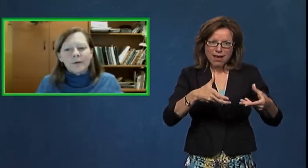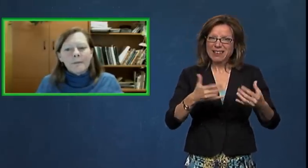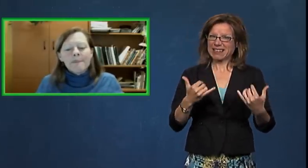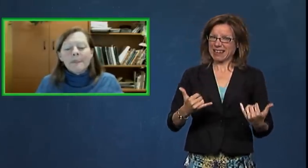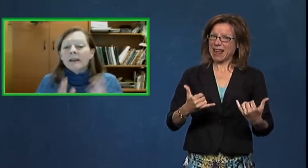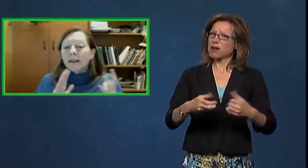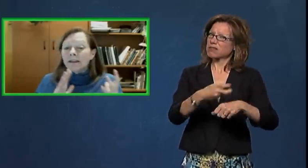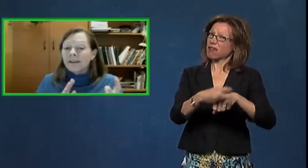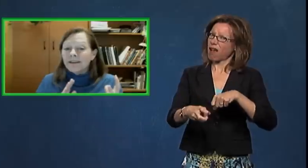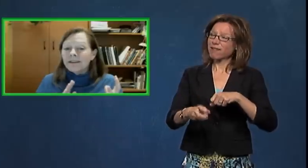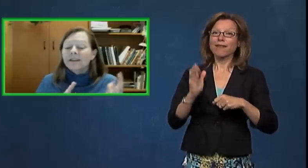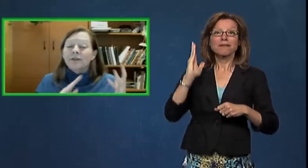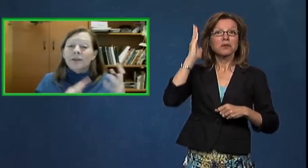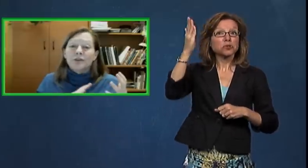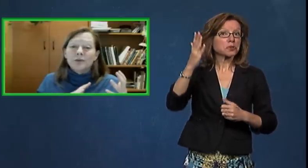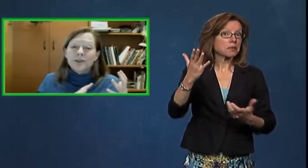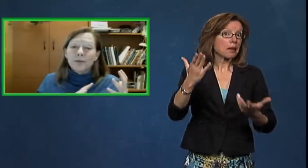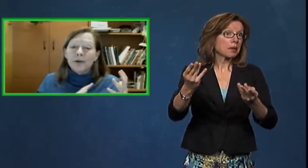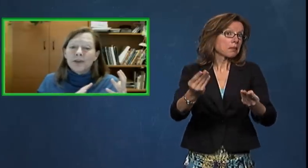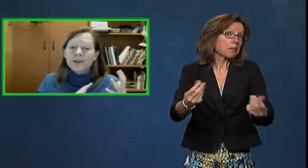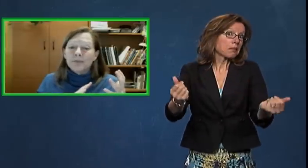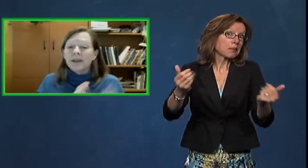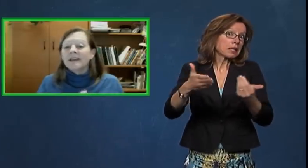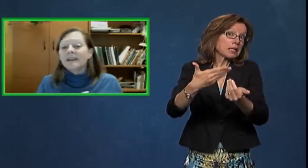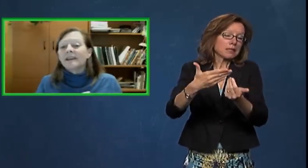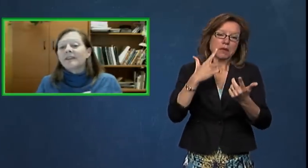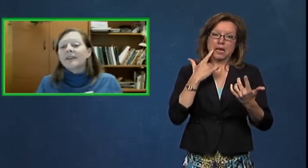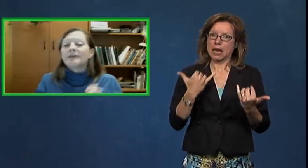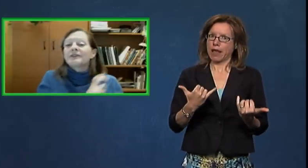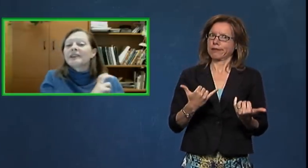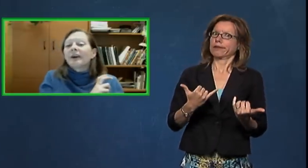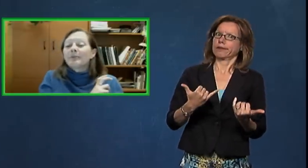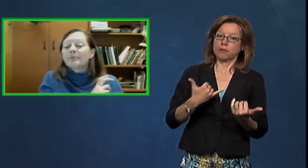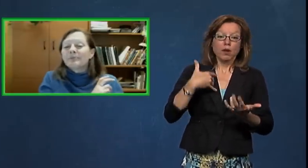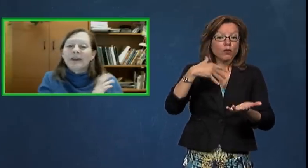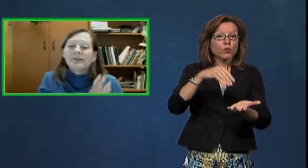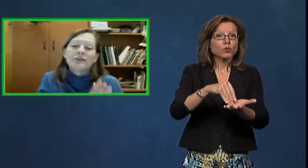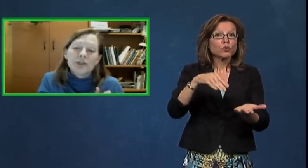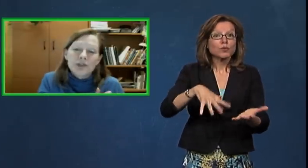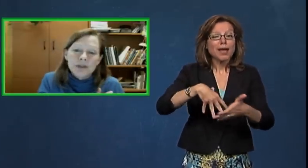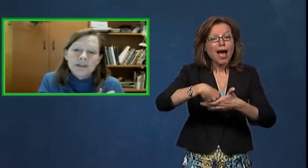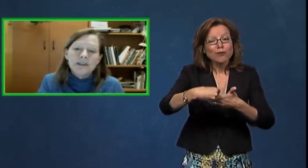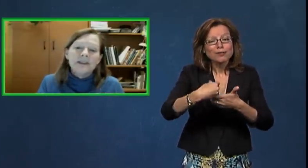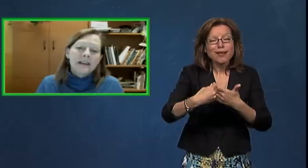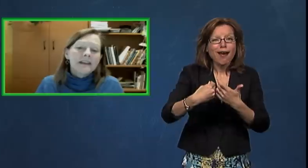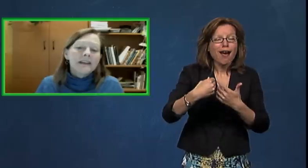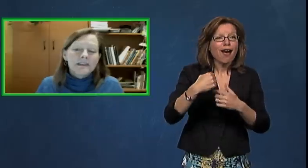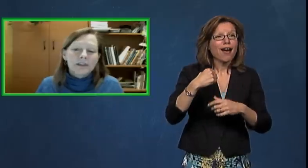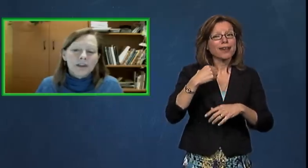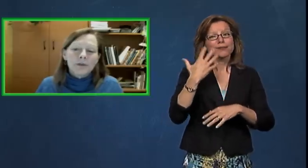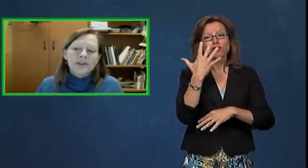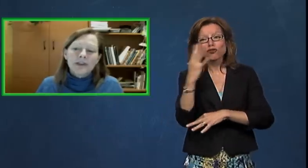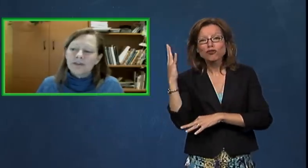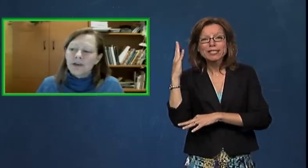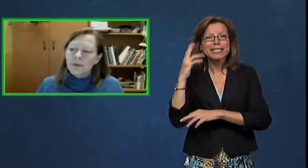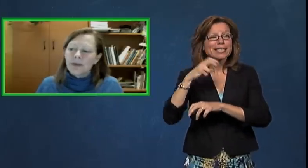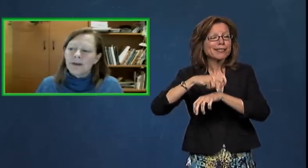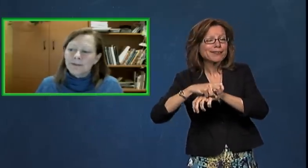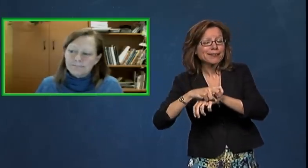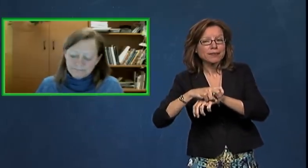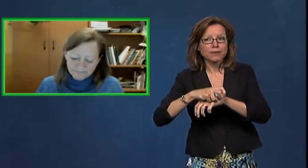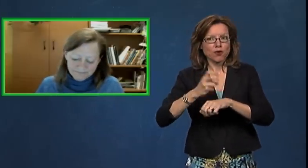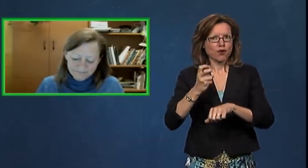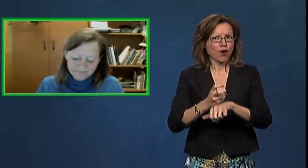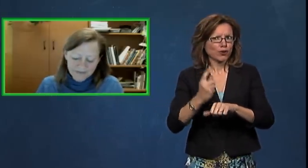now. And again, if the students are participating and they're sitting up next to the tree, it's a little bit tougher out